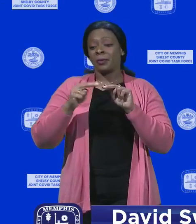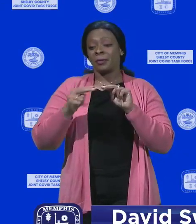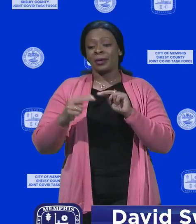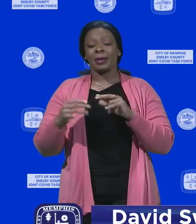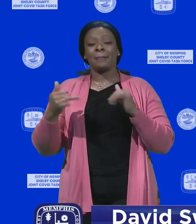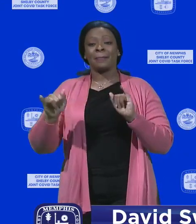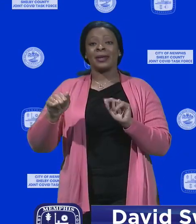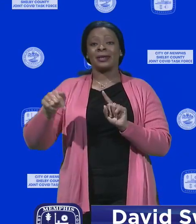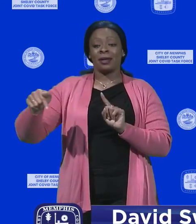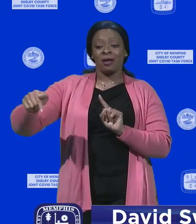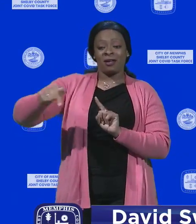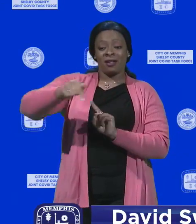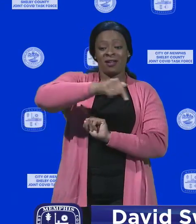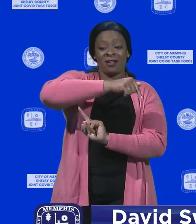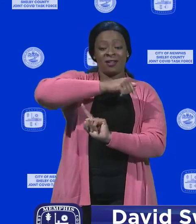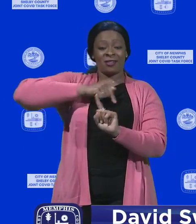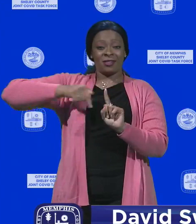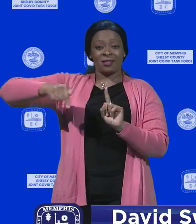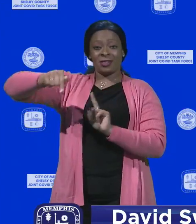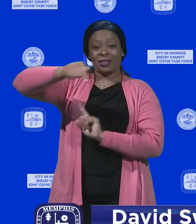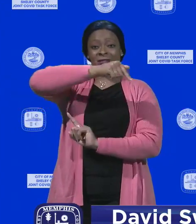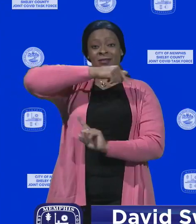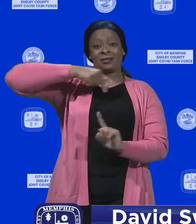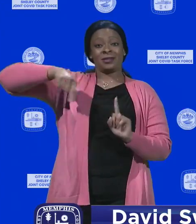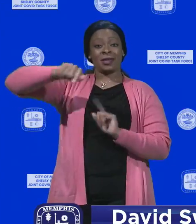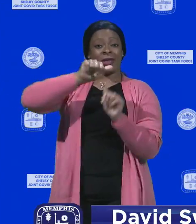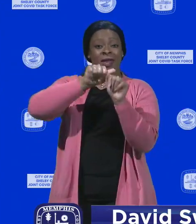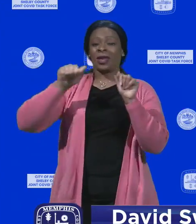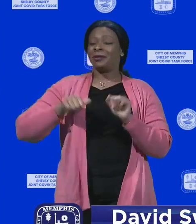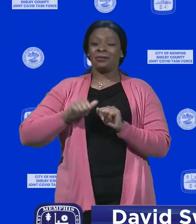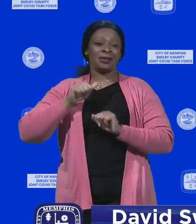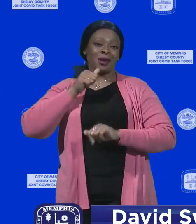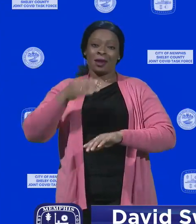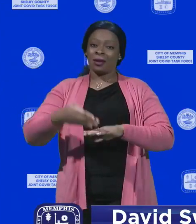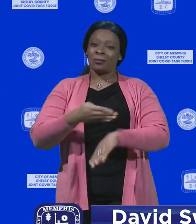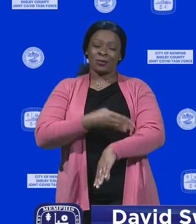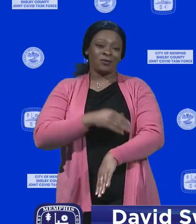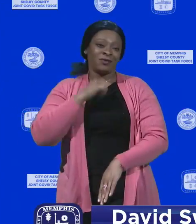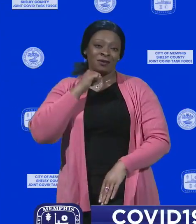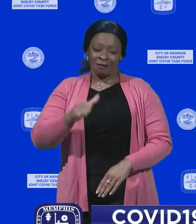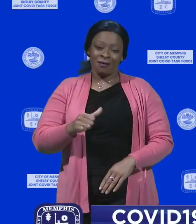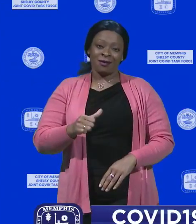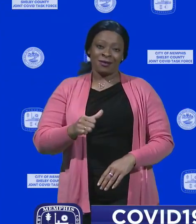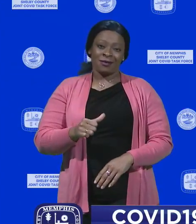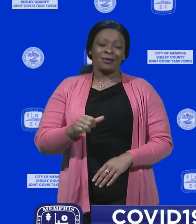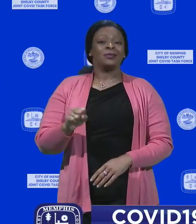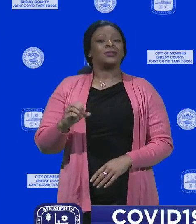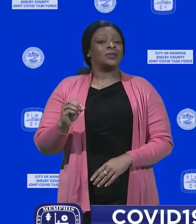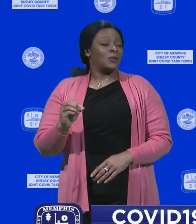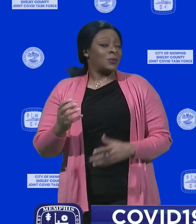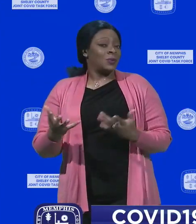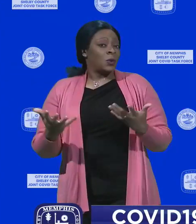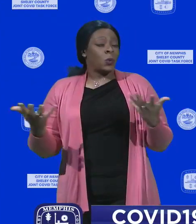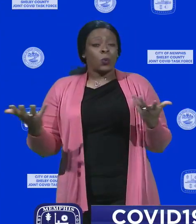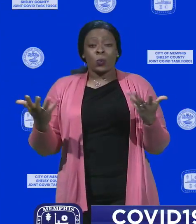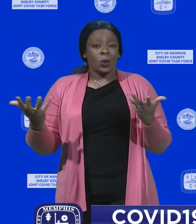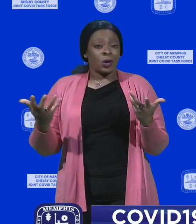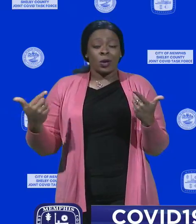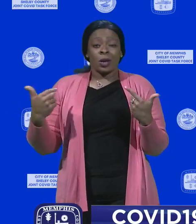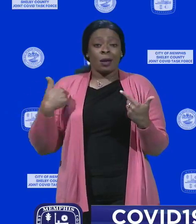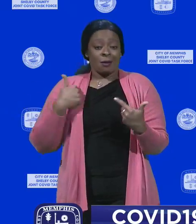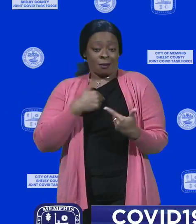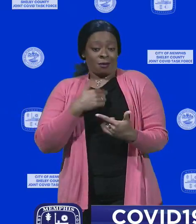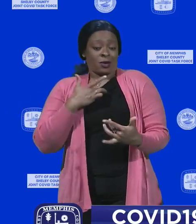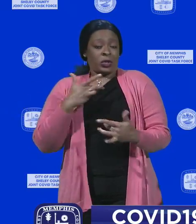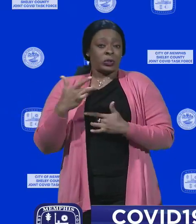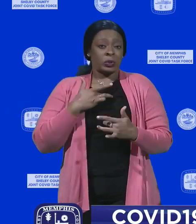we're surrounded by areas that are not okay, right? And so what we are concerned